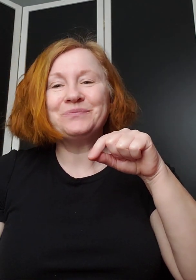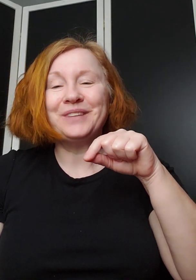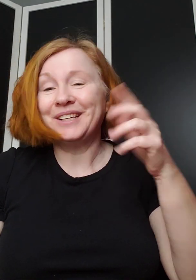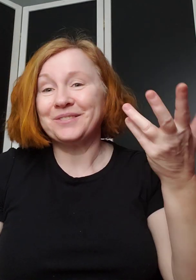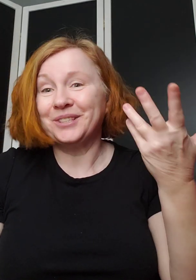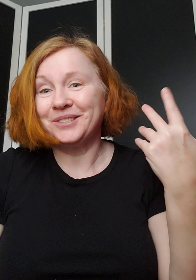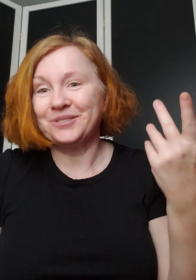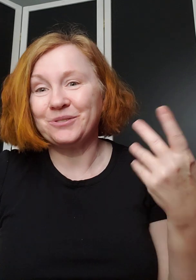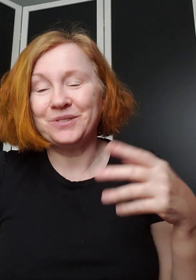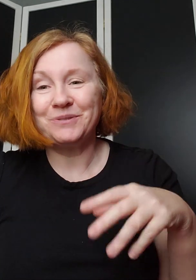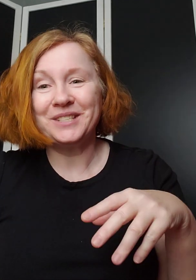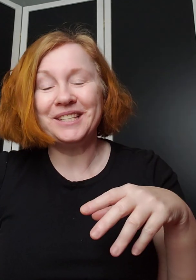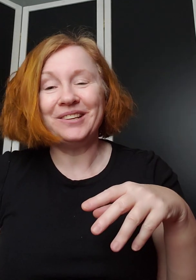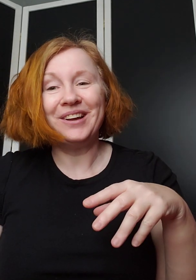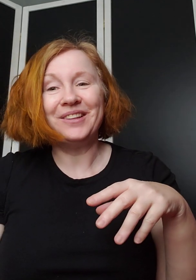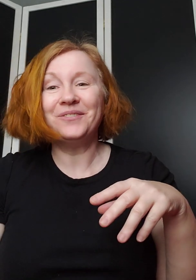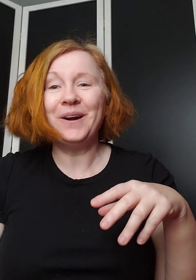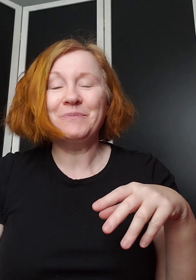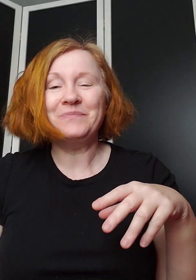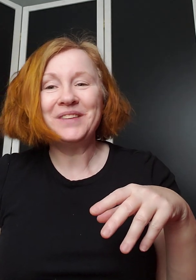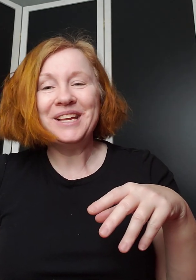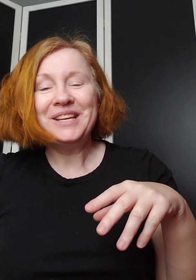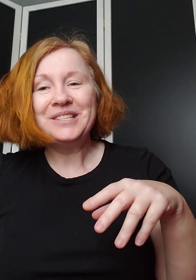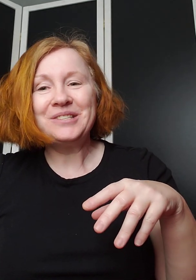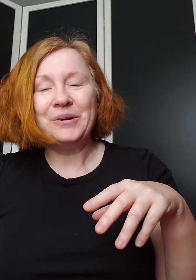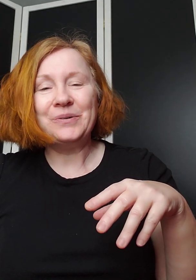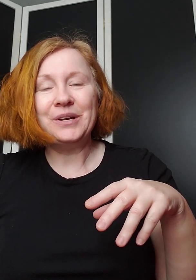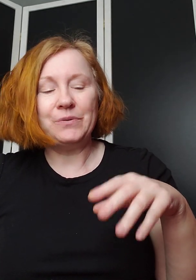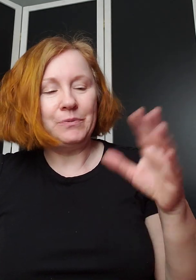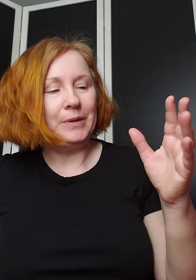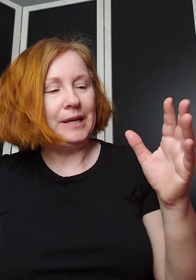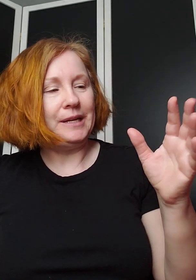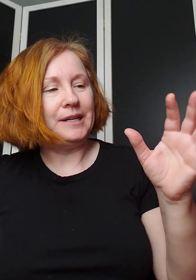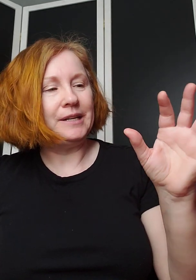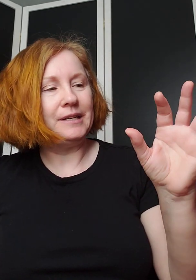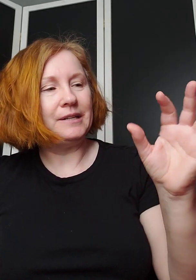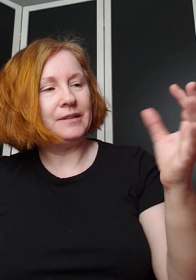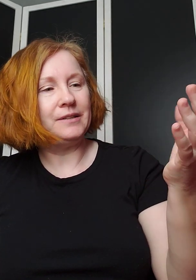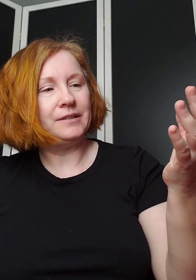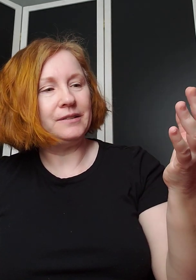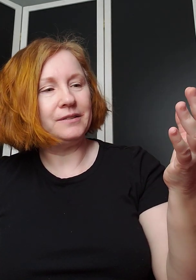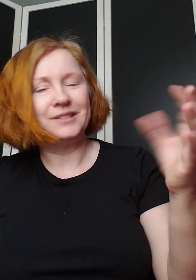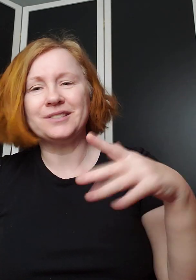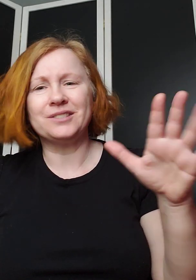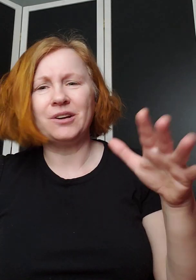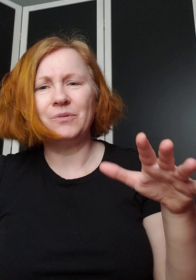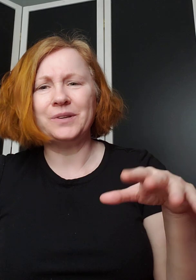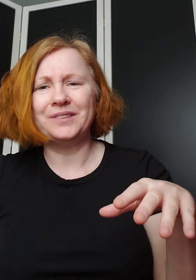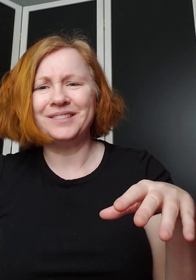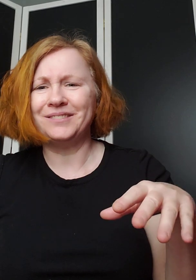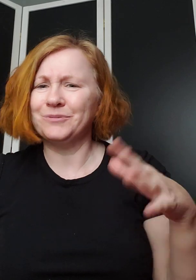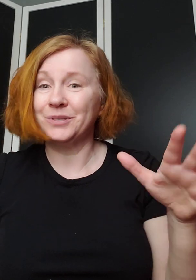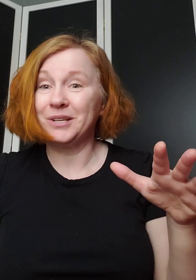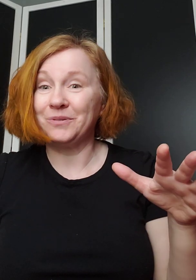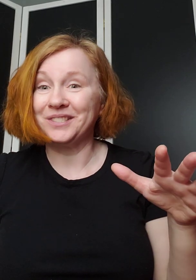I guess because those are the ones we see a lot on the farm. So it would be, we'll start with